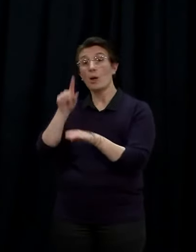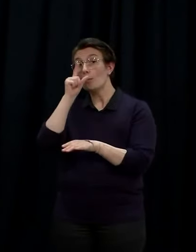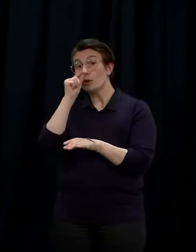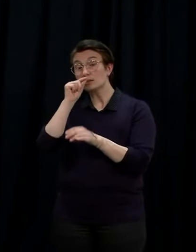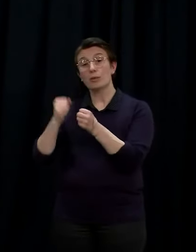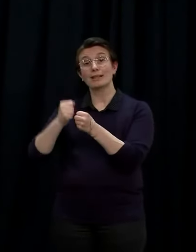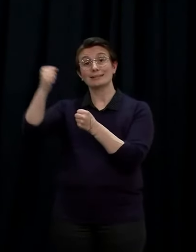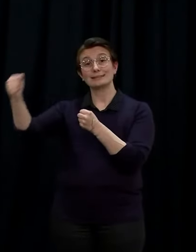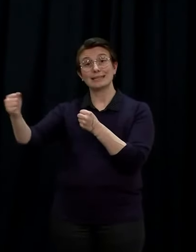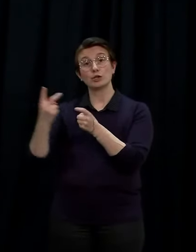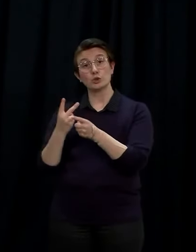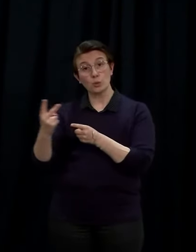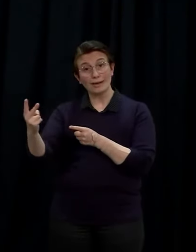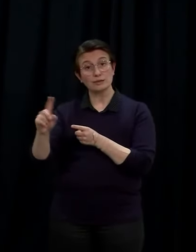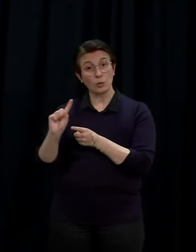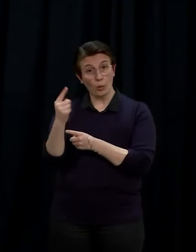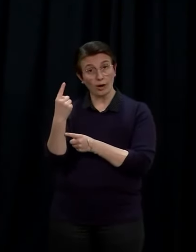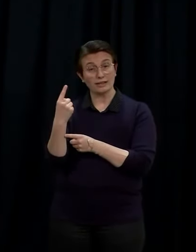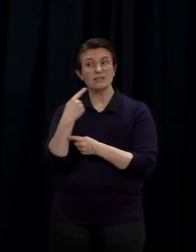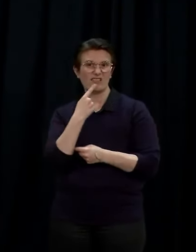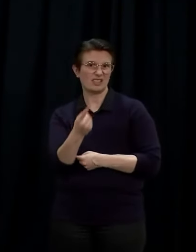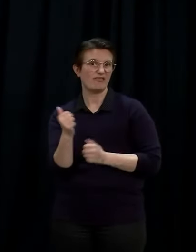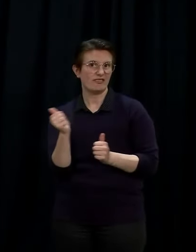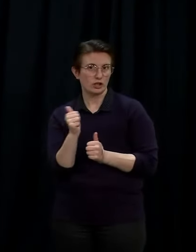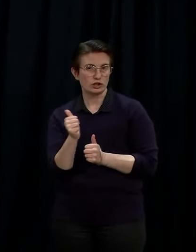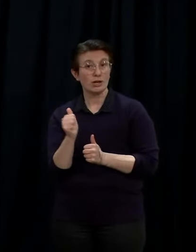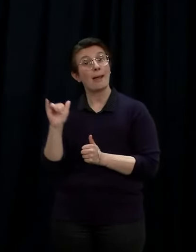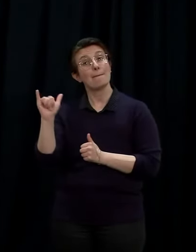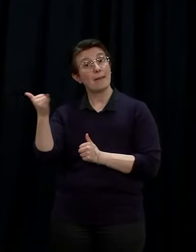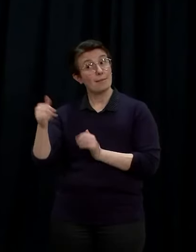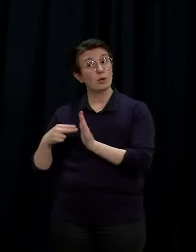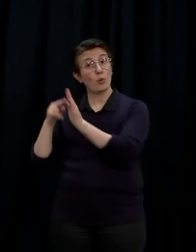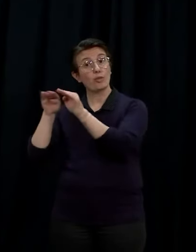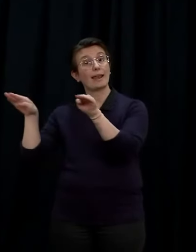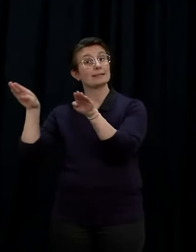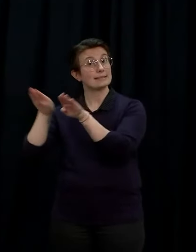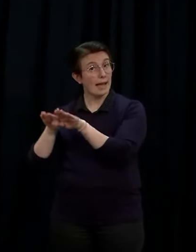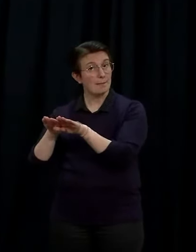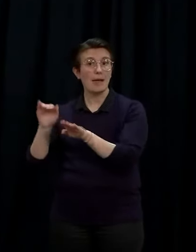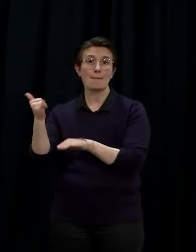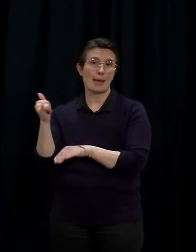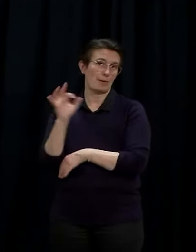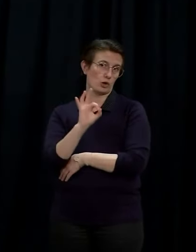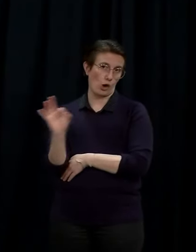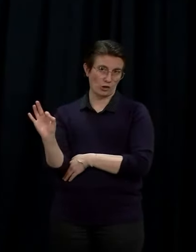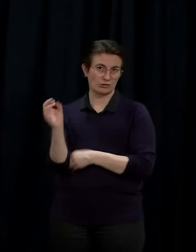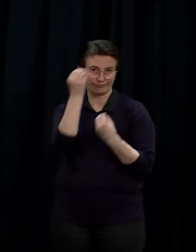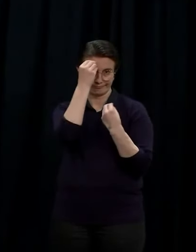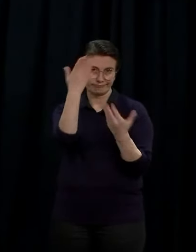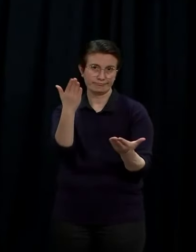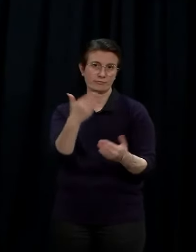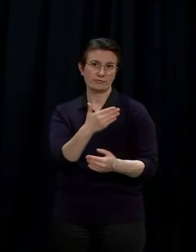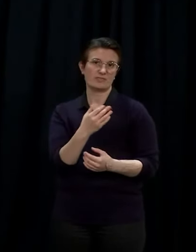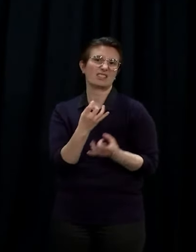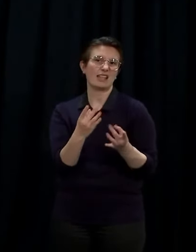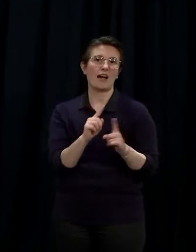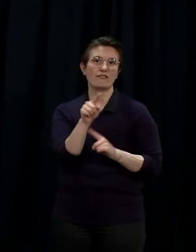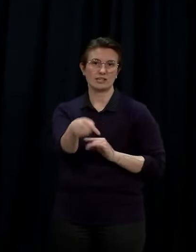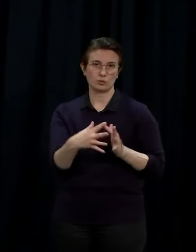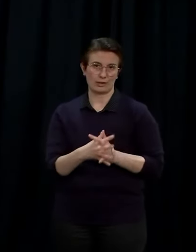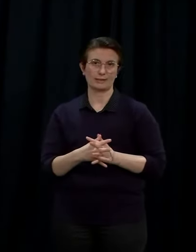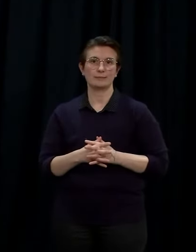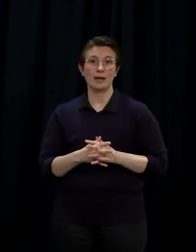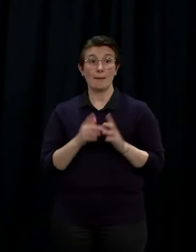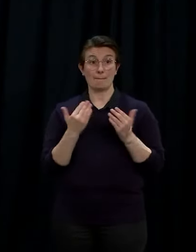for all of that period, but we'll give a bit more detail on that early next week. What I would say though, right now, no one